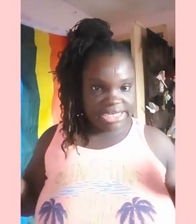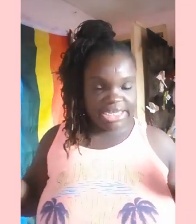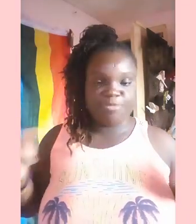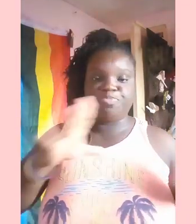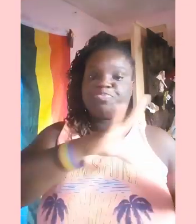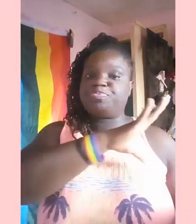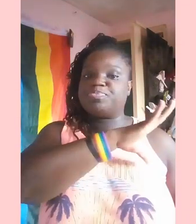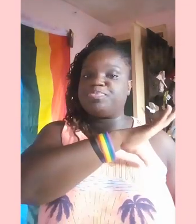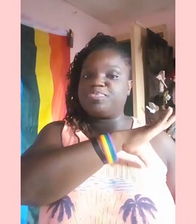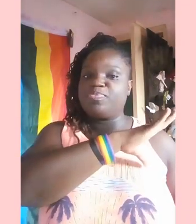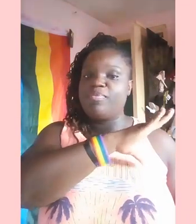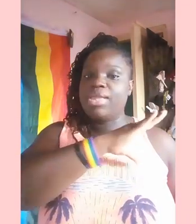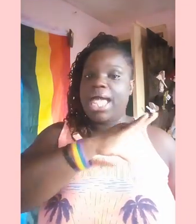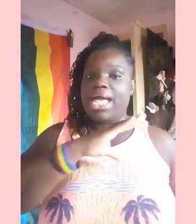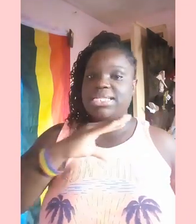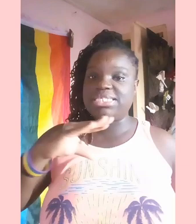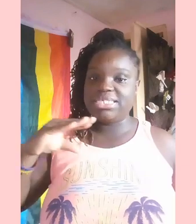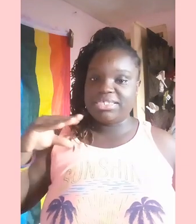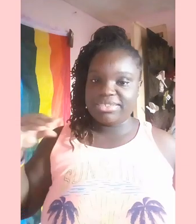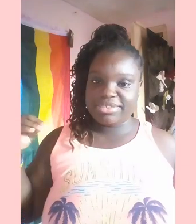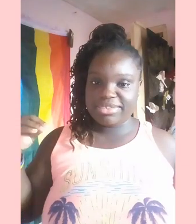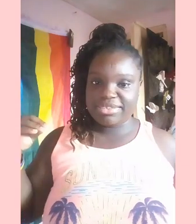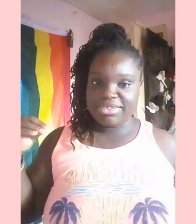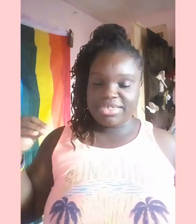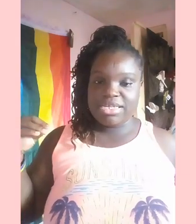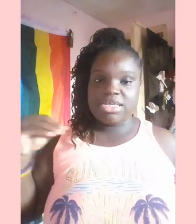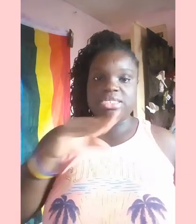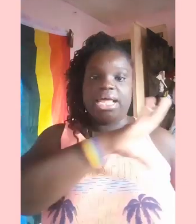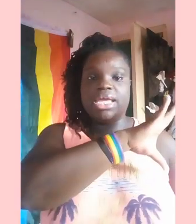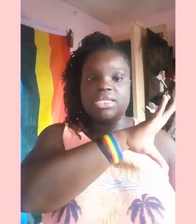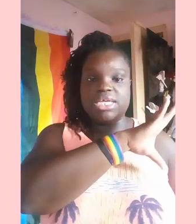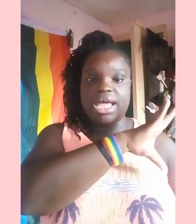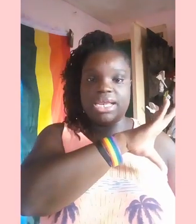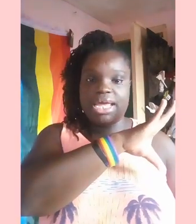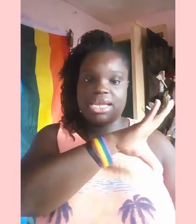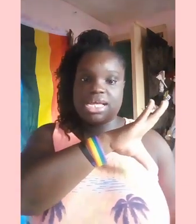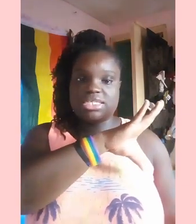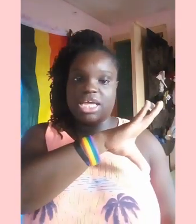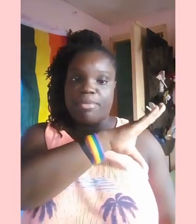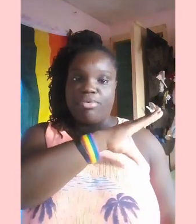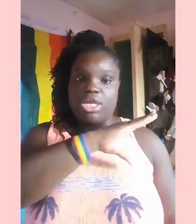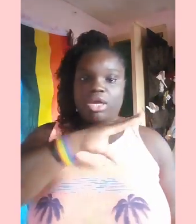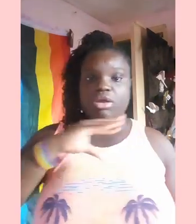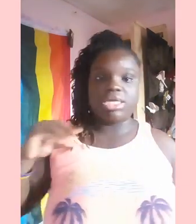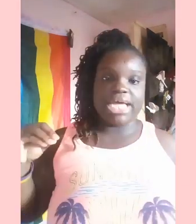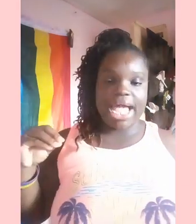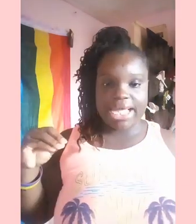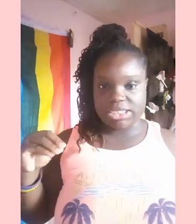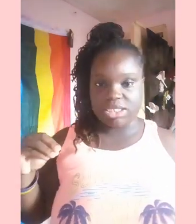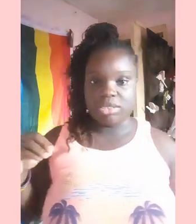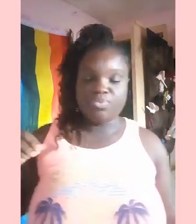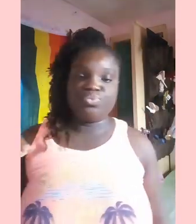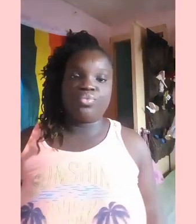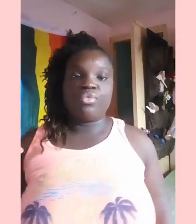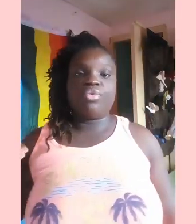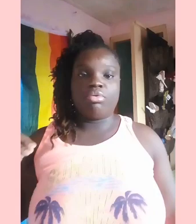A-N-D, and so like it's a hand like this and you bring it across, and